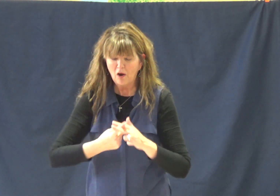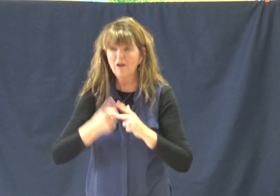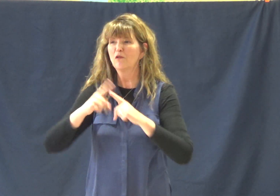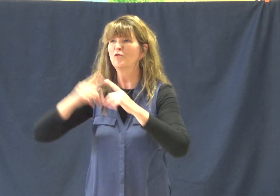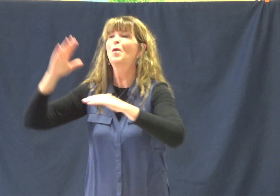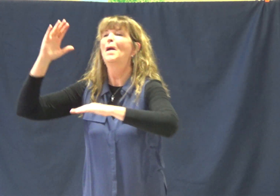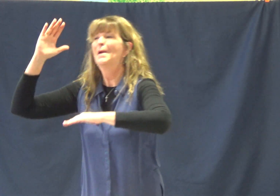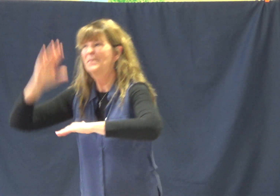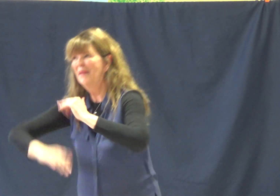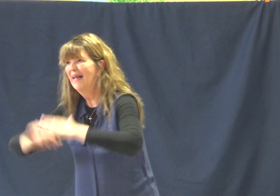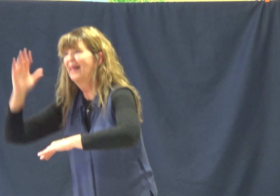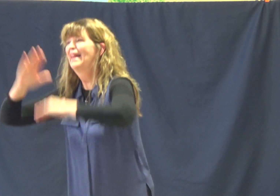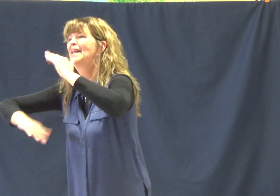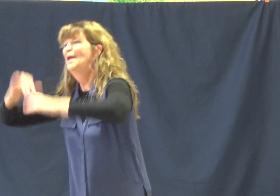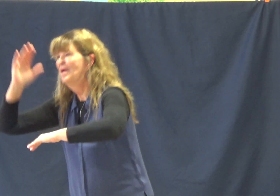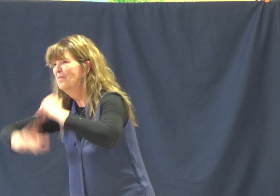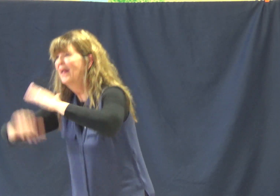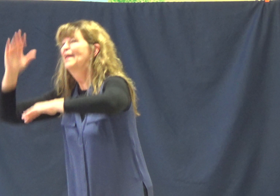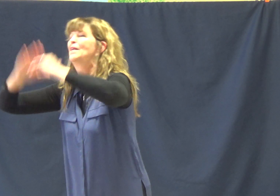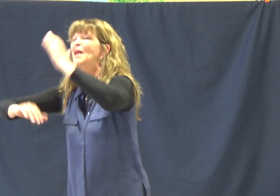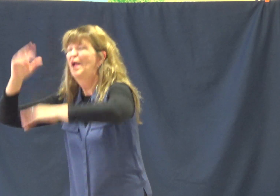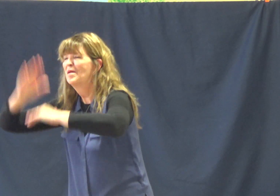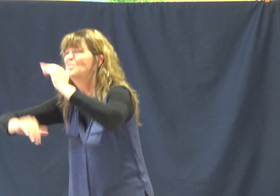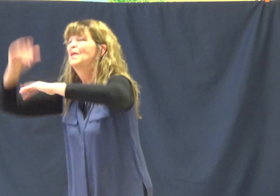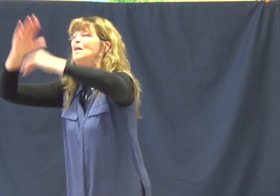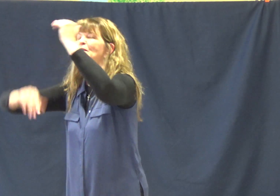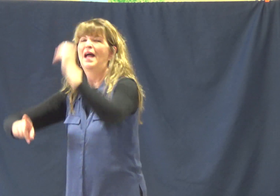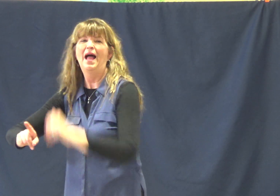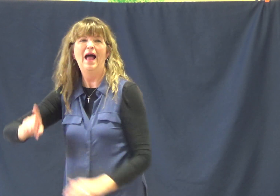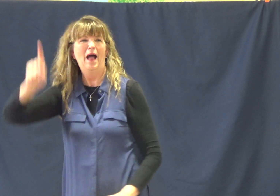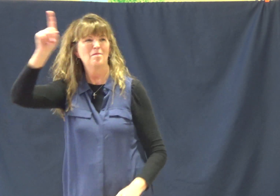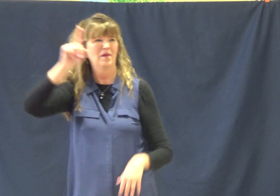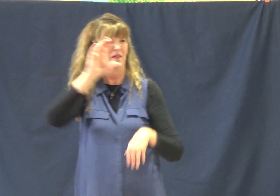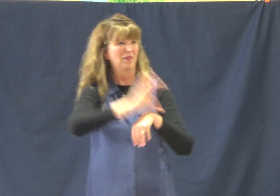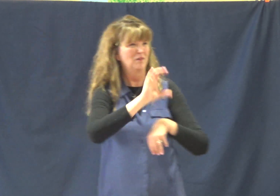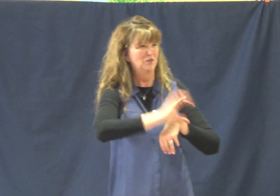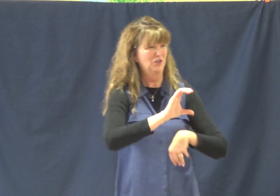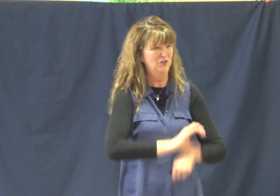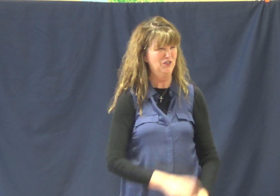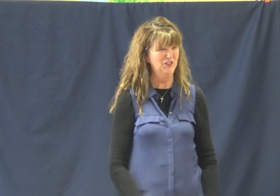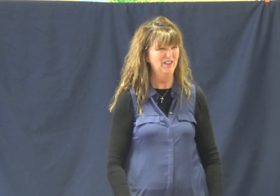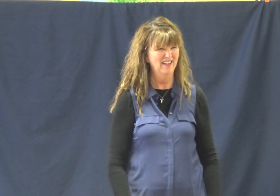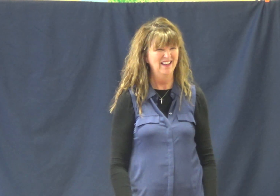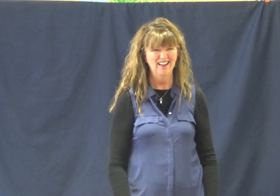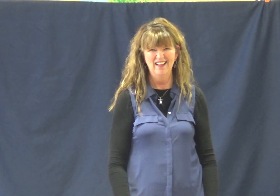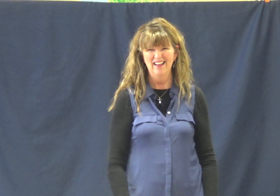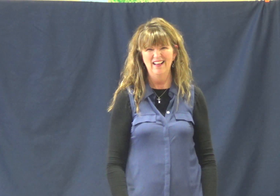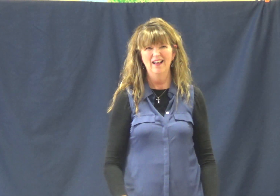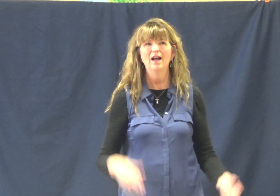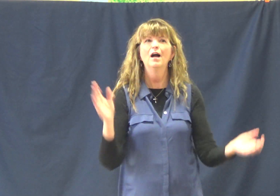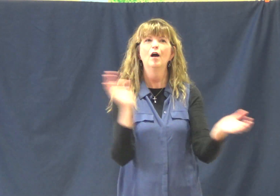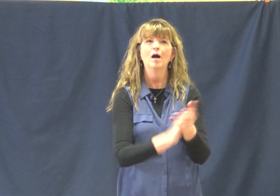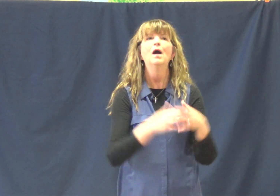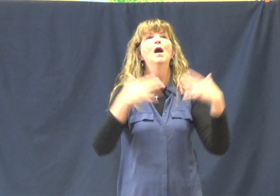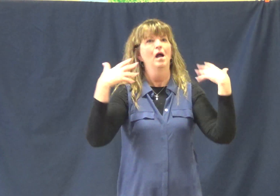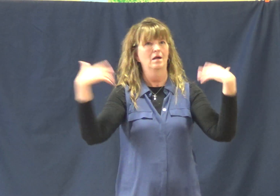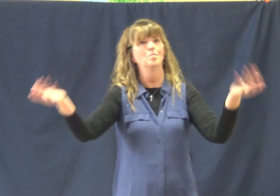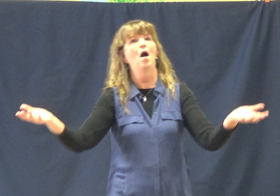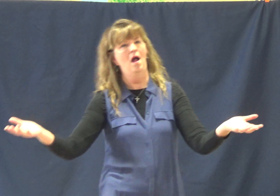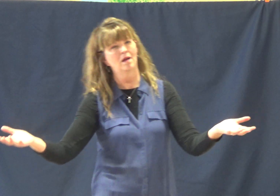Instead of destroying the church, he became a part of building and growing the church.